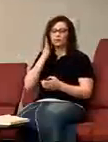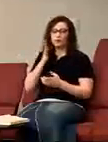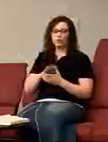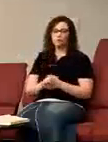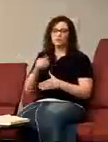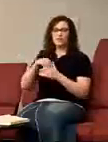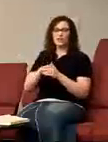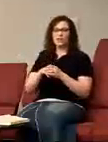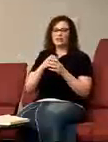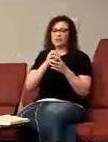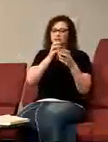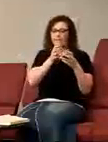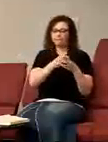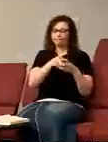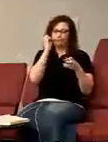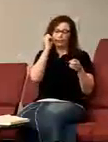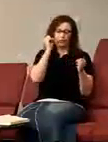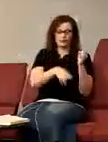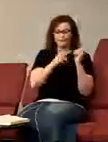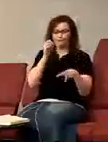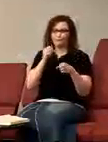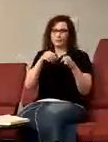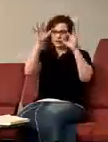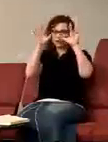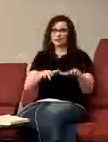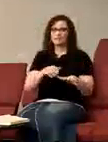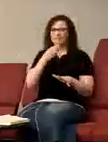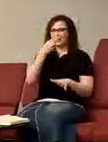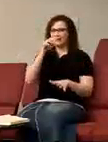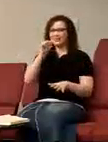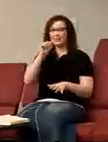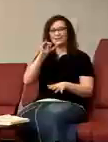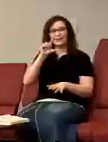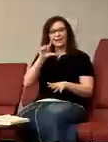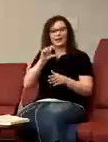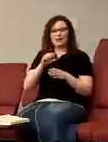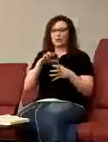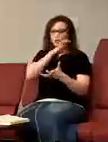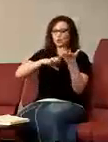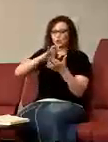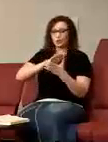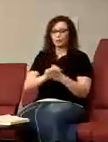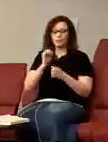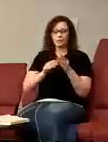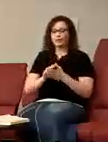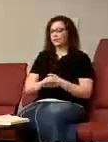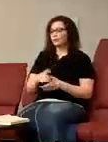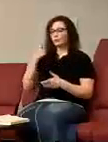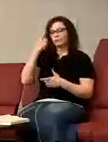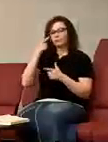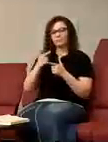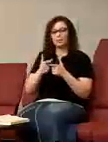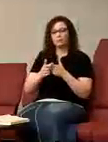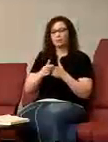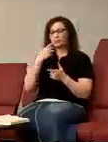piece of trim is dinged. And I pull in there, and my brother is just laughing. And so anyway, I got the new headlight, and he's like,